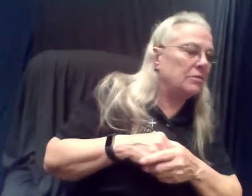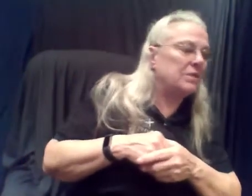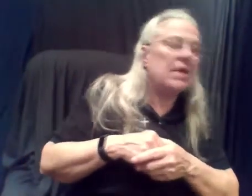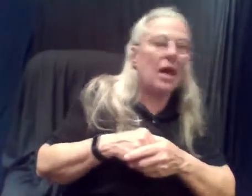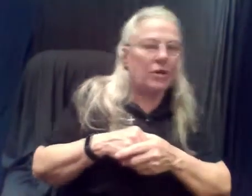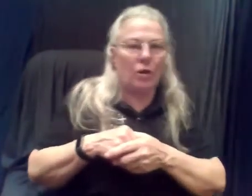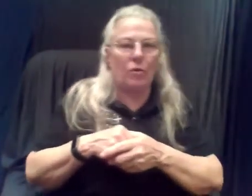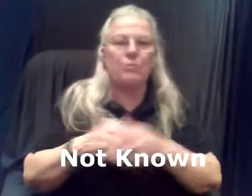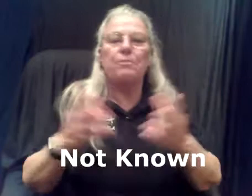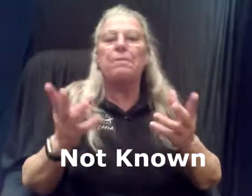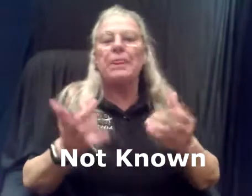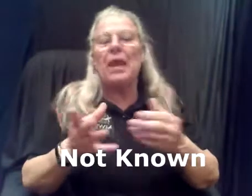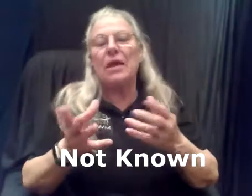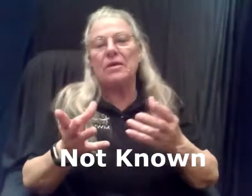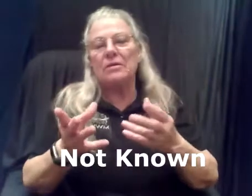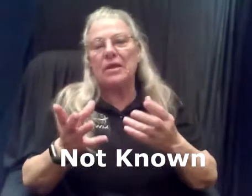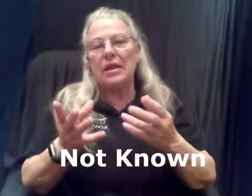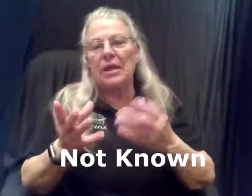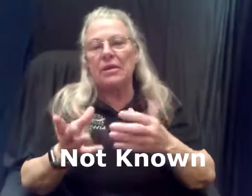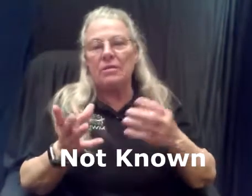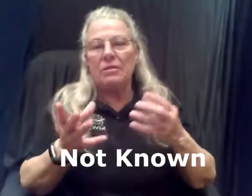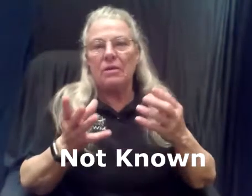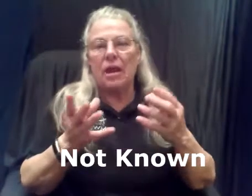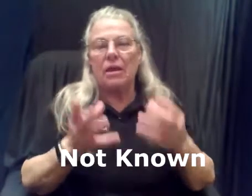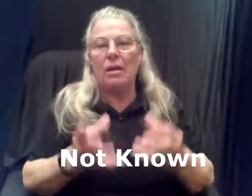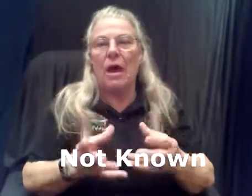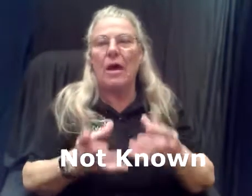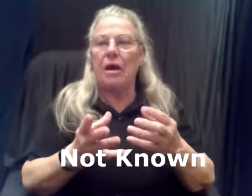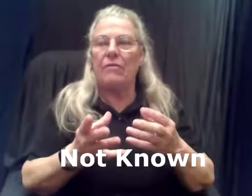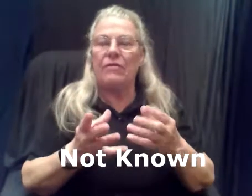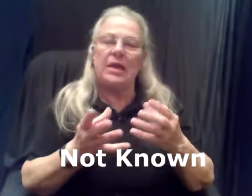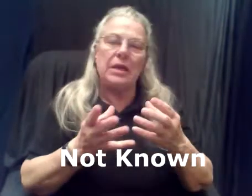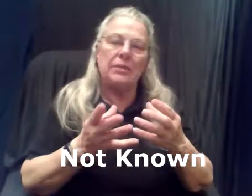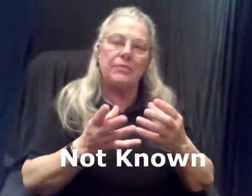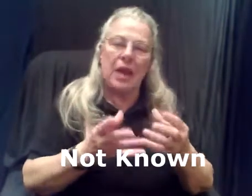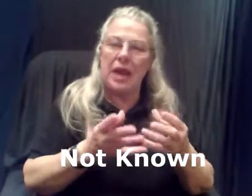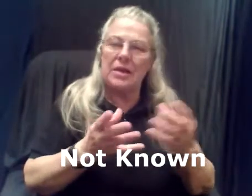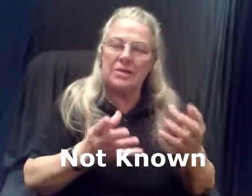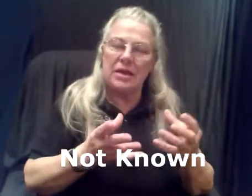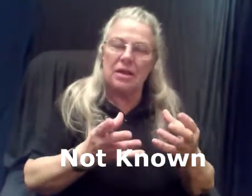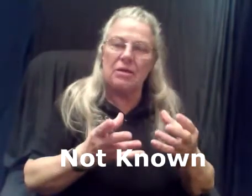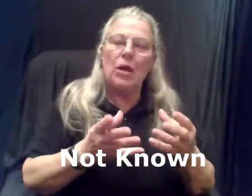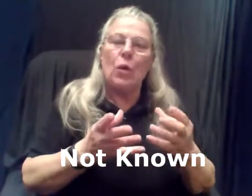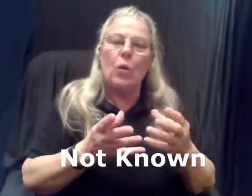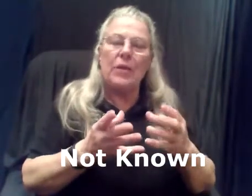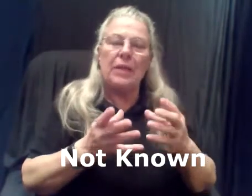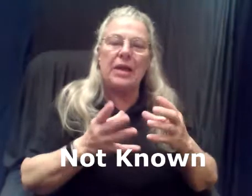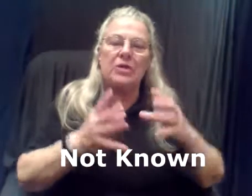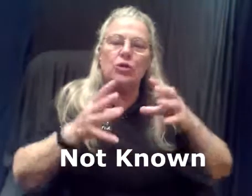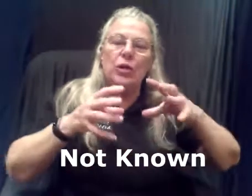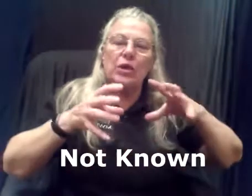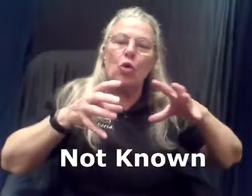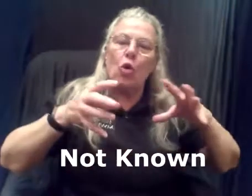Not known. Now in a lot of the ASL, we begin to incorporate